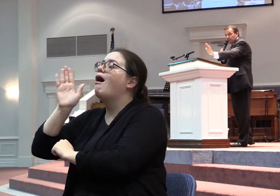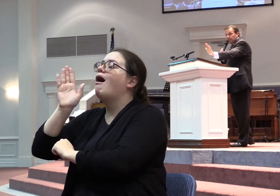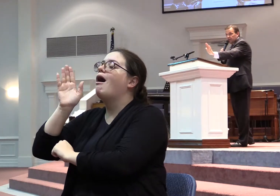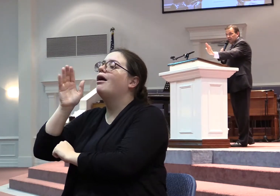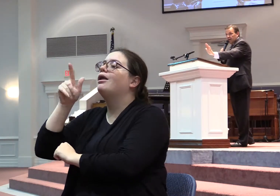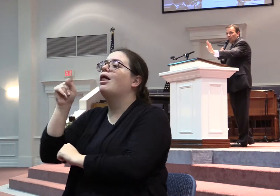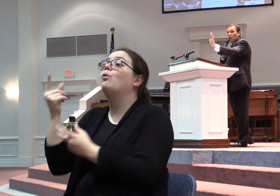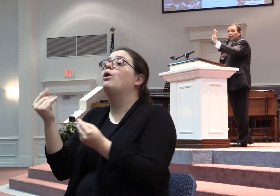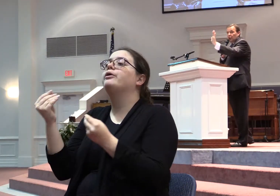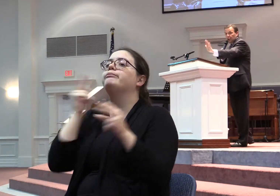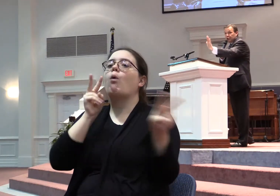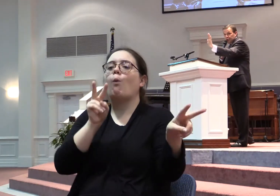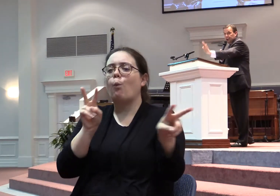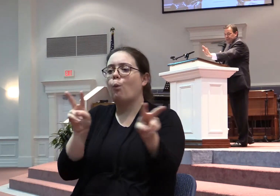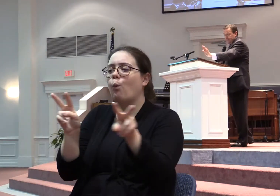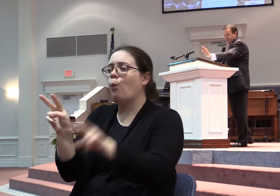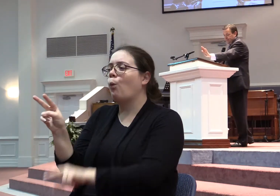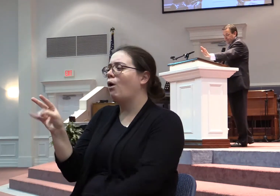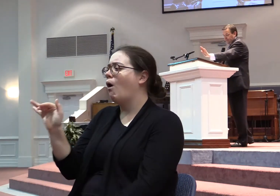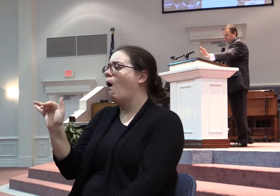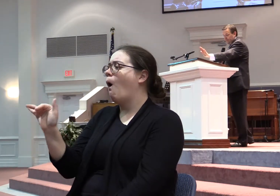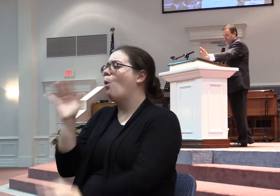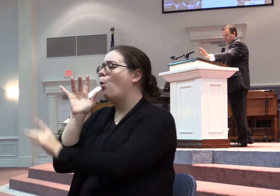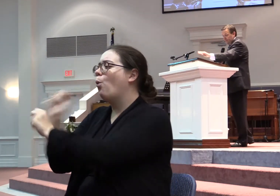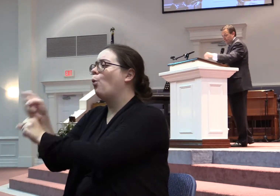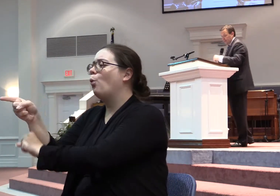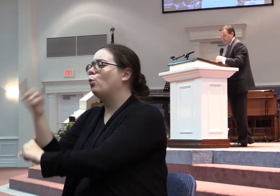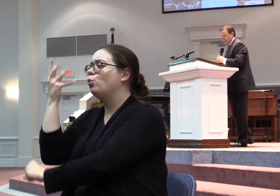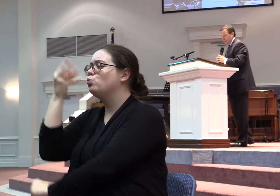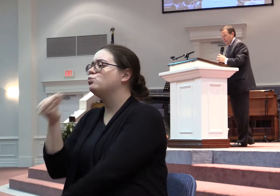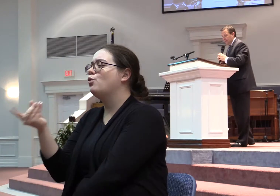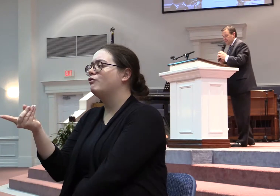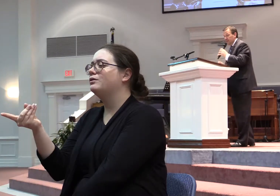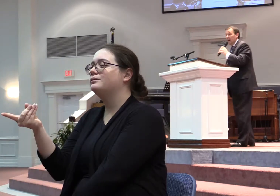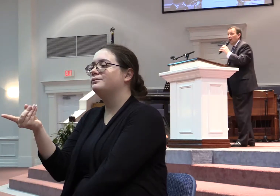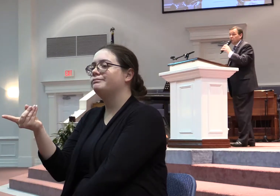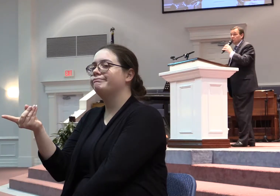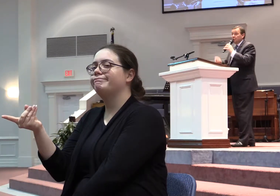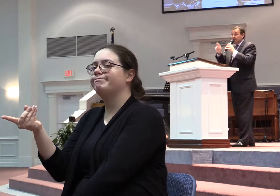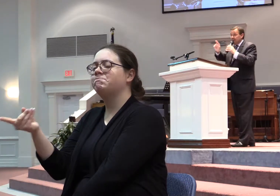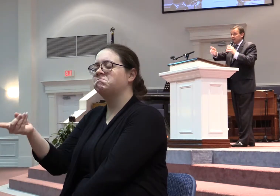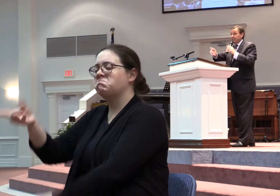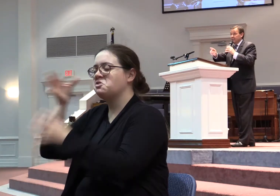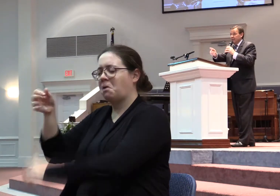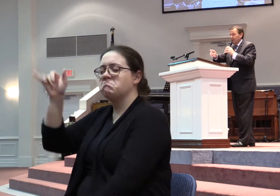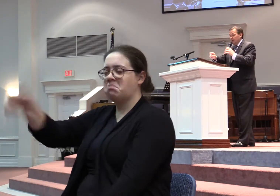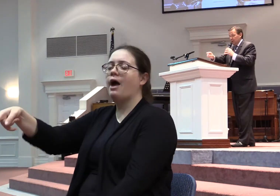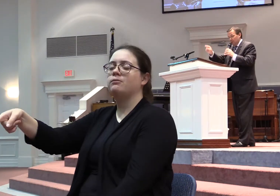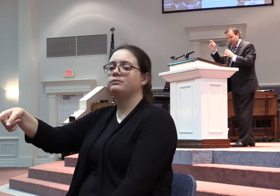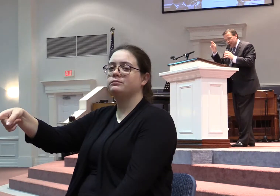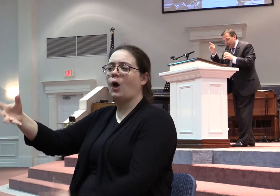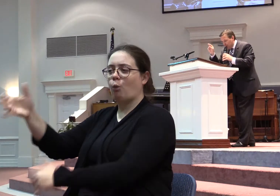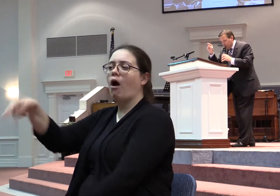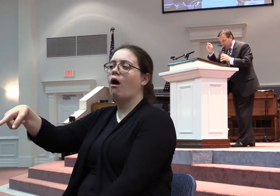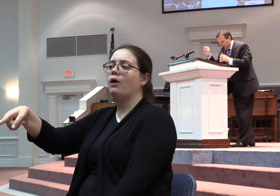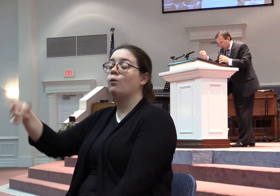looked at what looked good. Right. Wow. Amen. Uh-oh. And he said, I'll choose this because